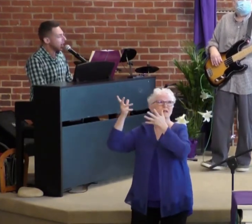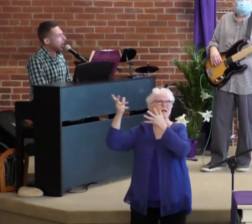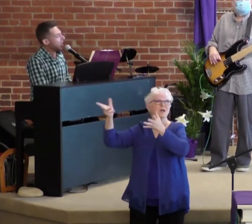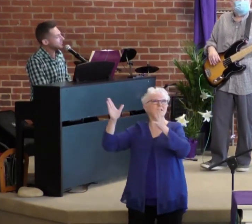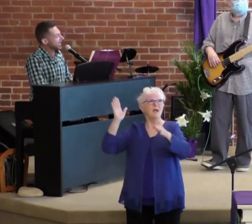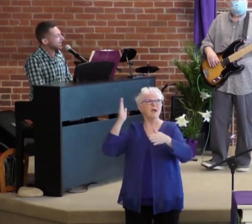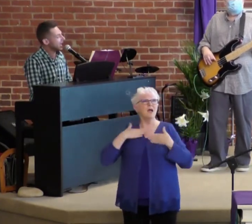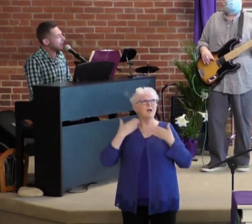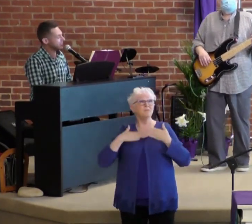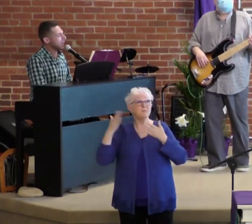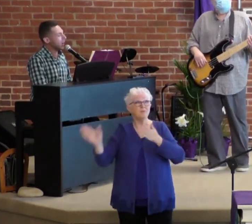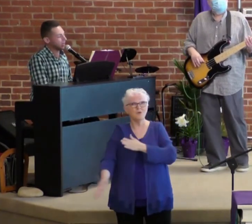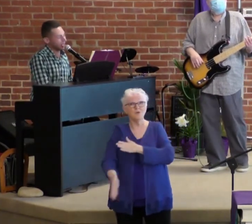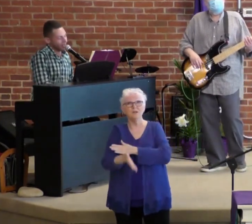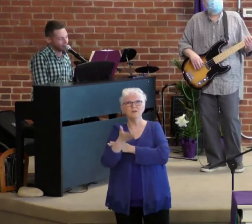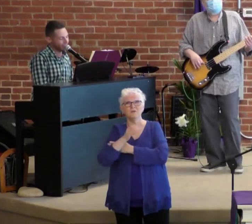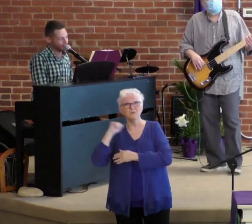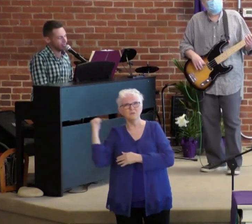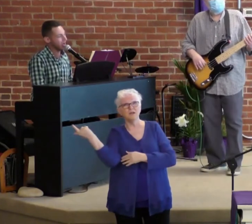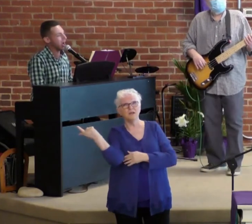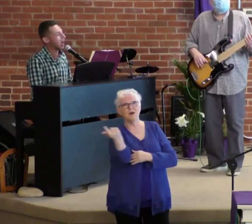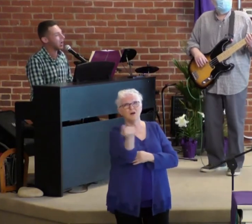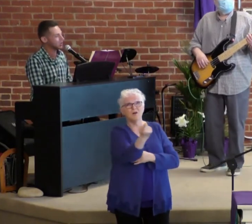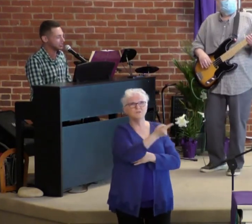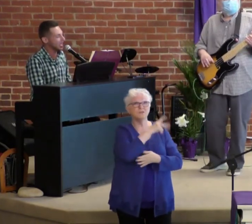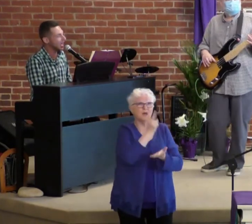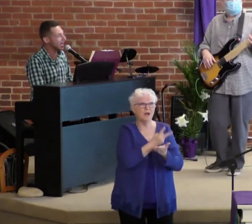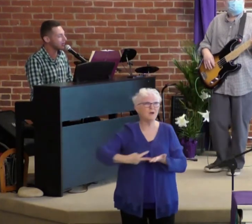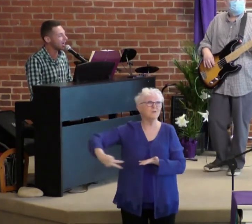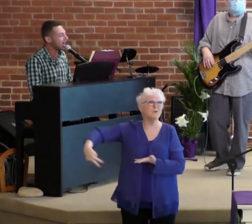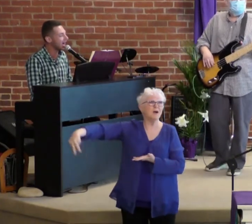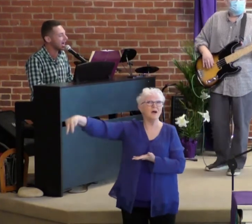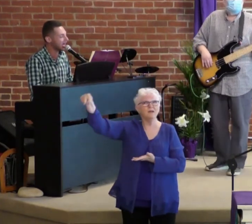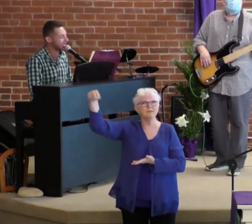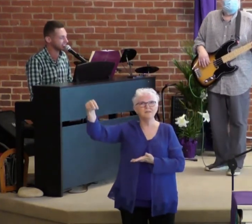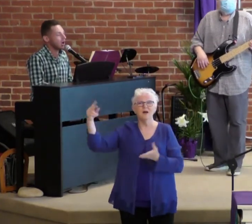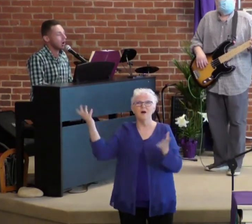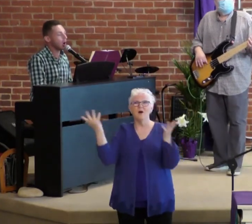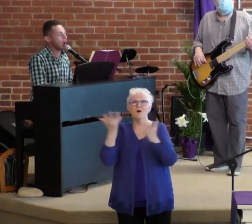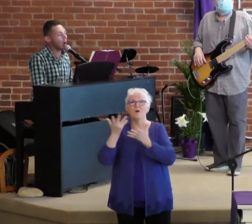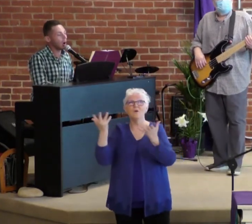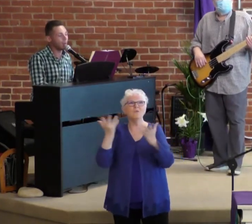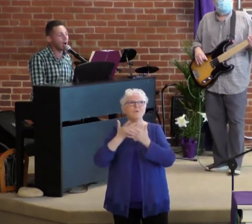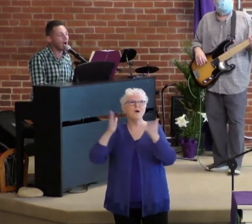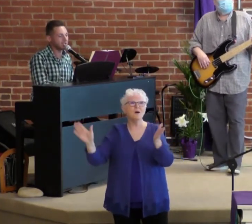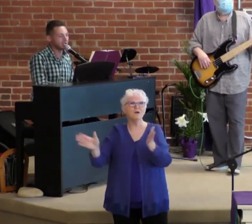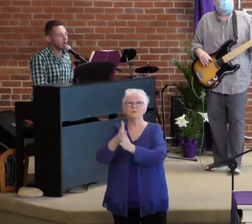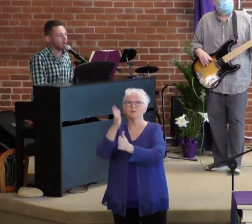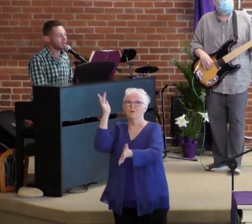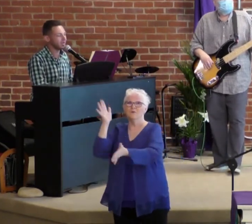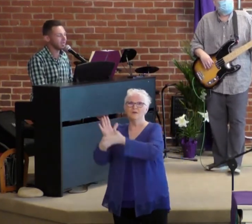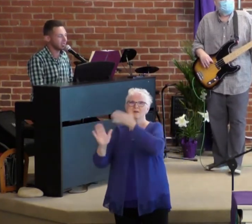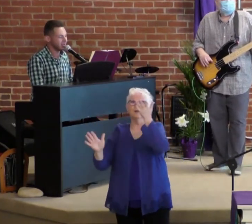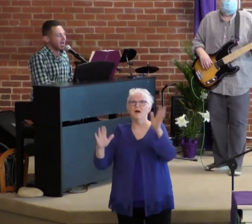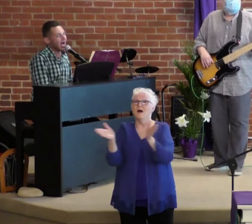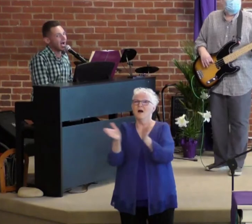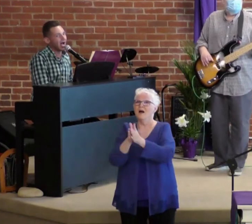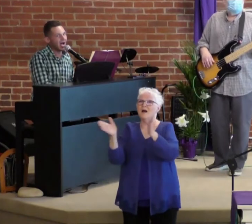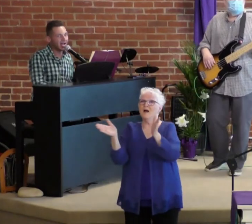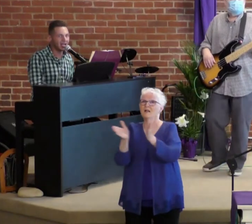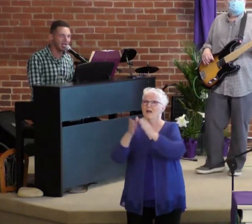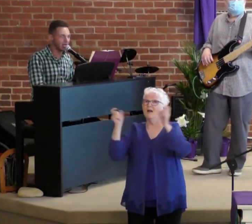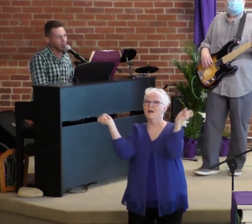shouting, on that happy morning when we all shall rise. Oh, what glory,